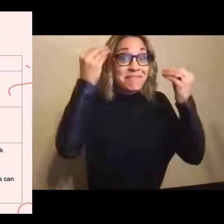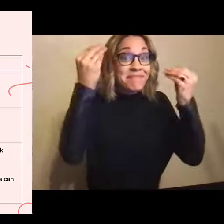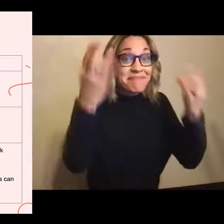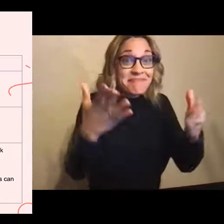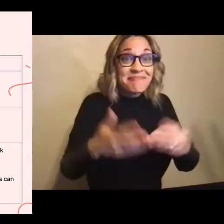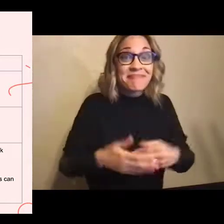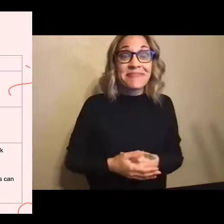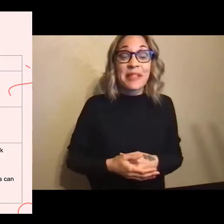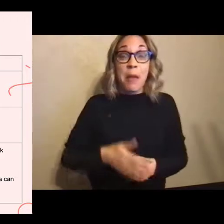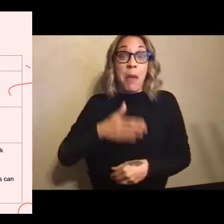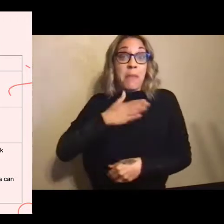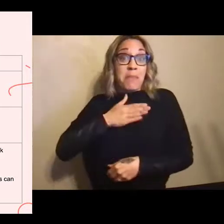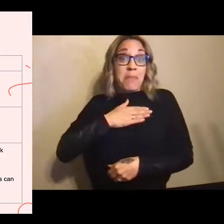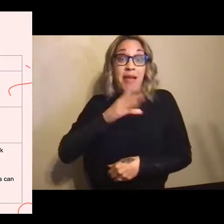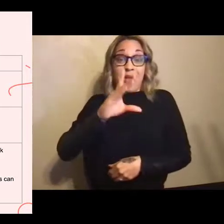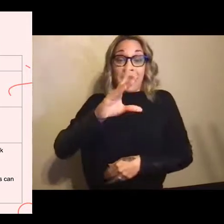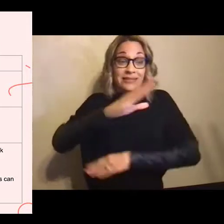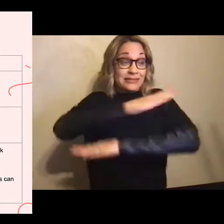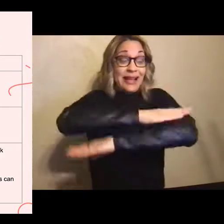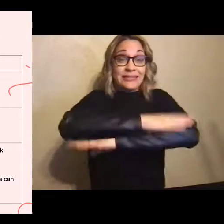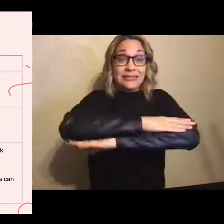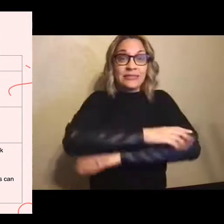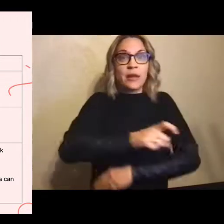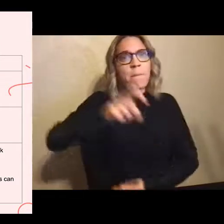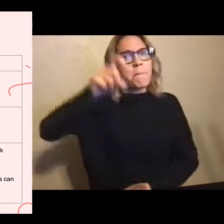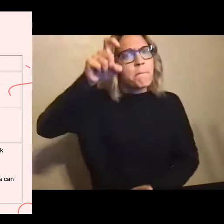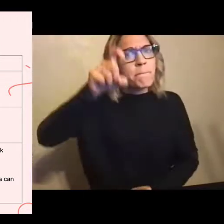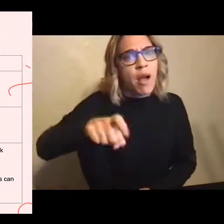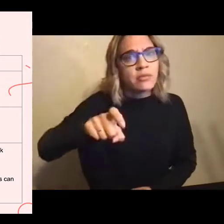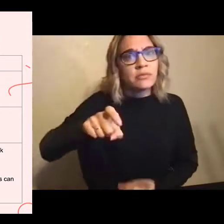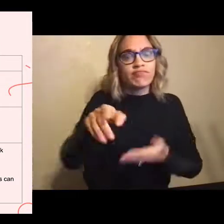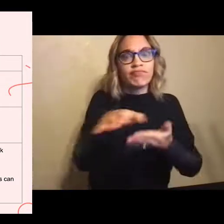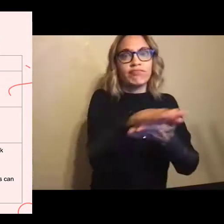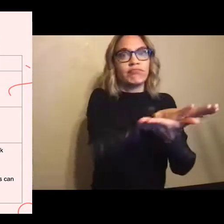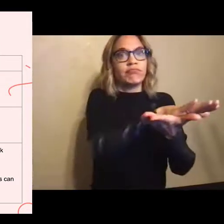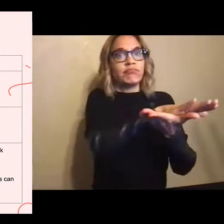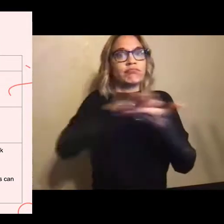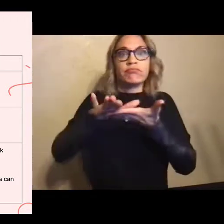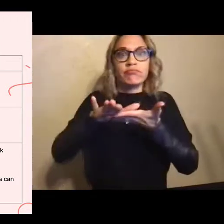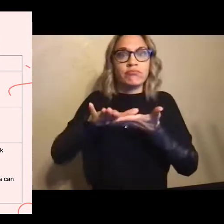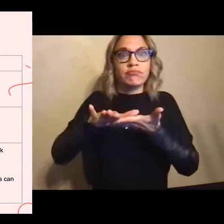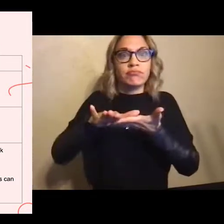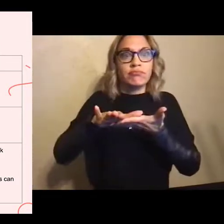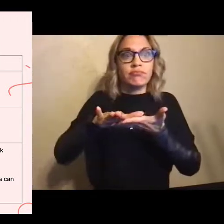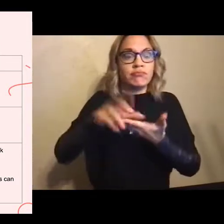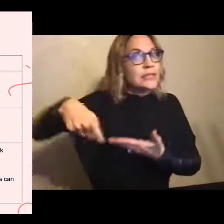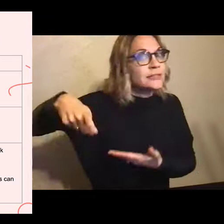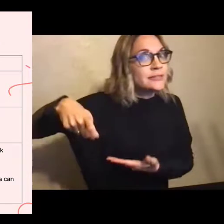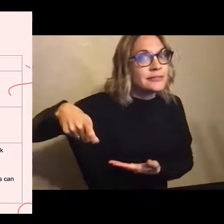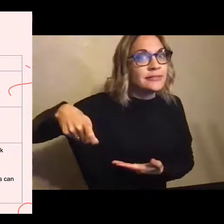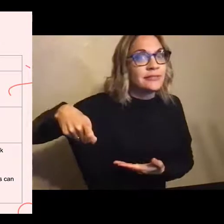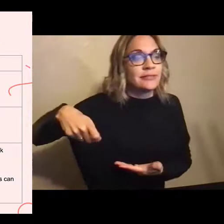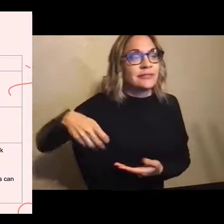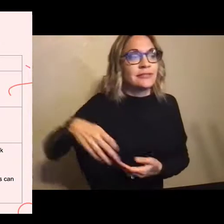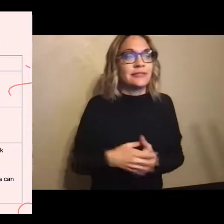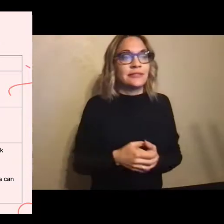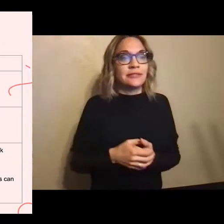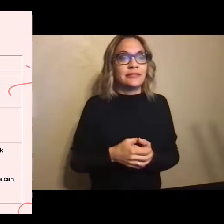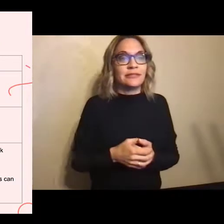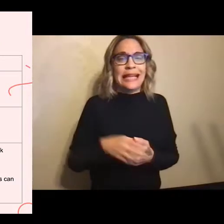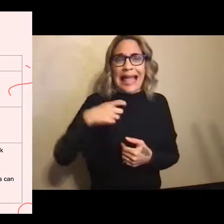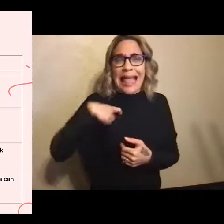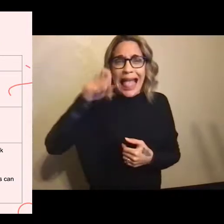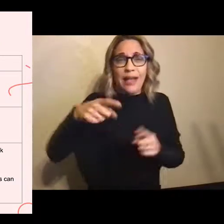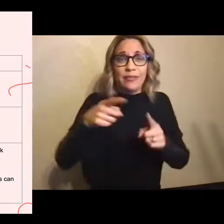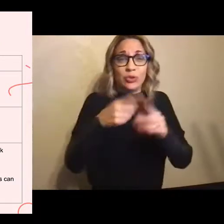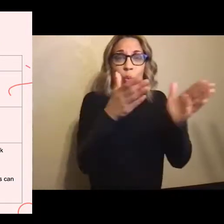correction, excuse me. And just to let you know, my desk absolutely has to be utterly organized. Everything